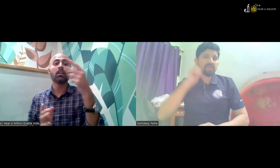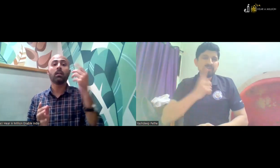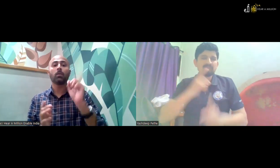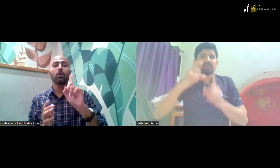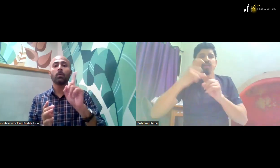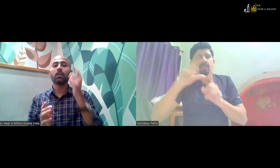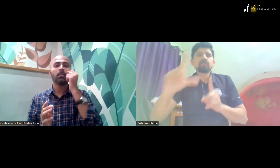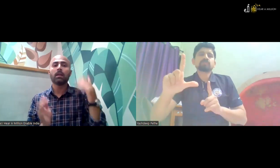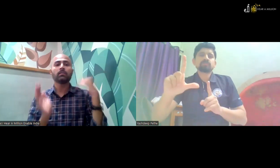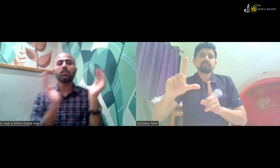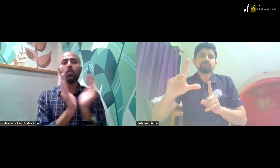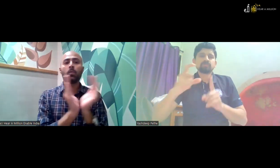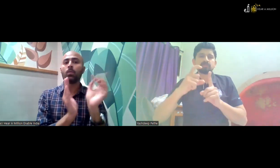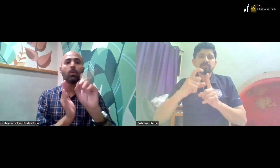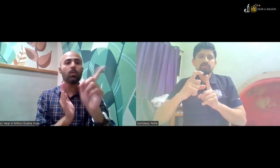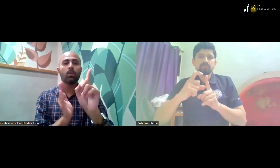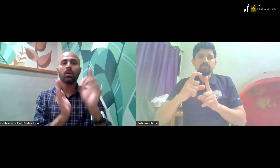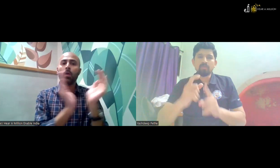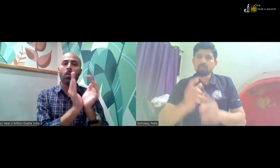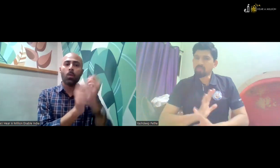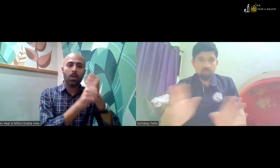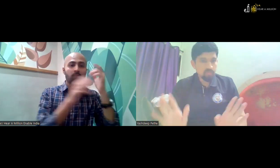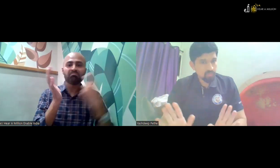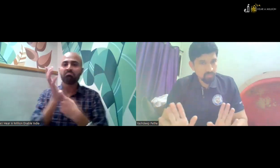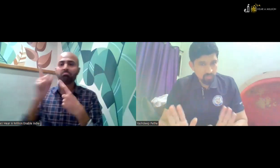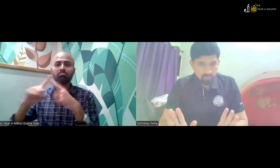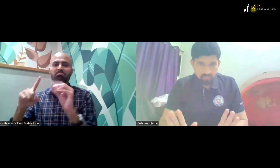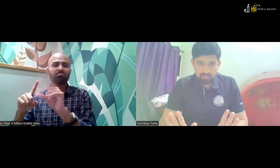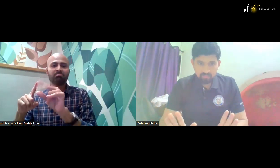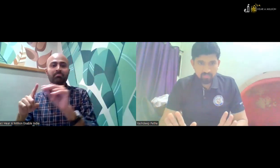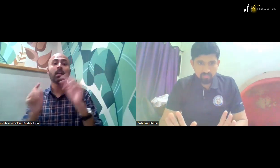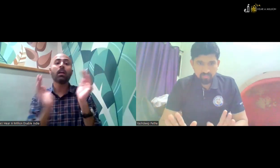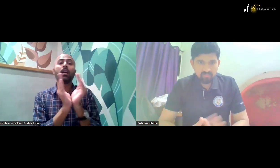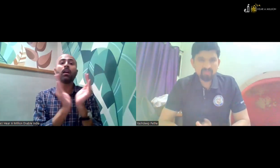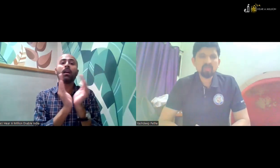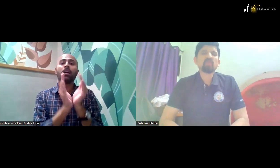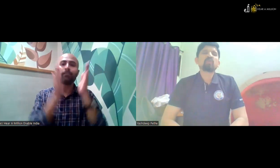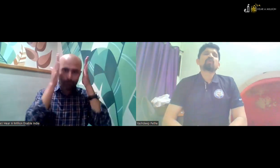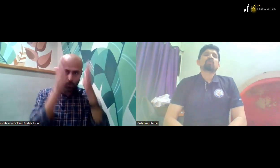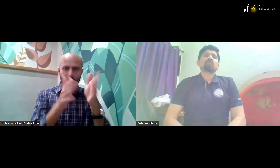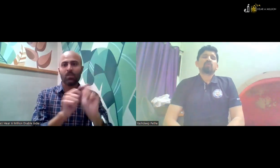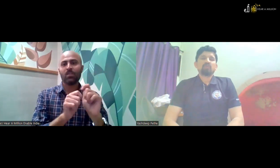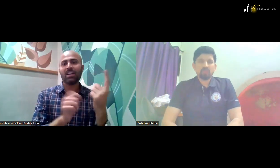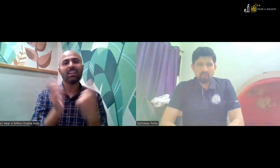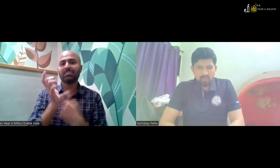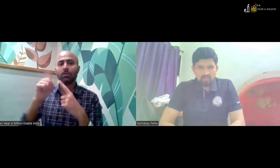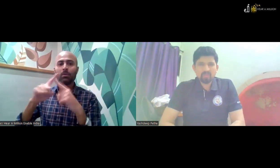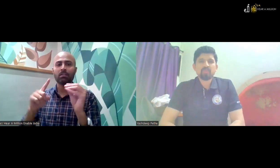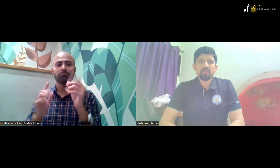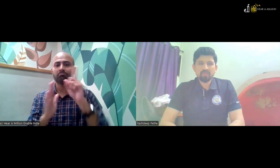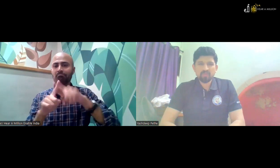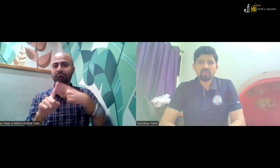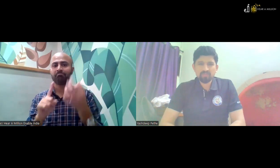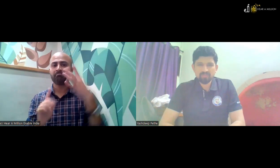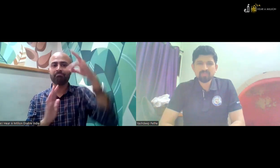please brief further about the question? So this question is just relevant See, for the RTO, my brother can't